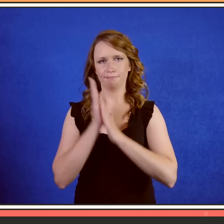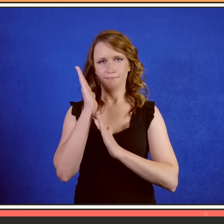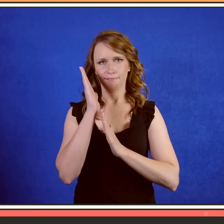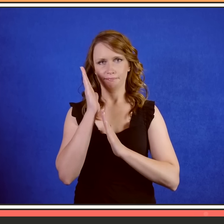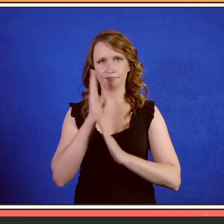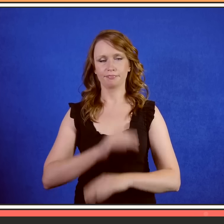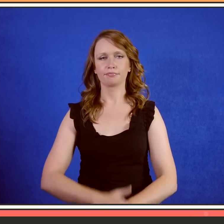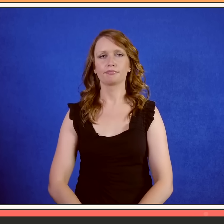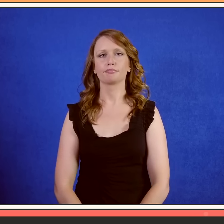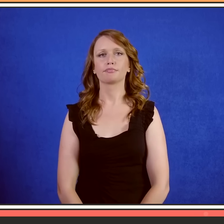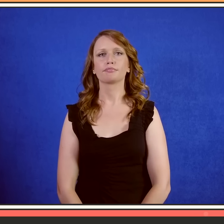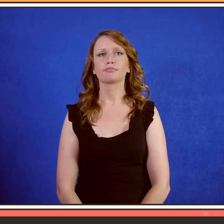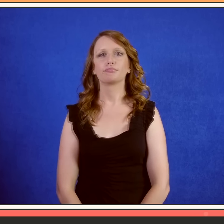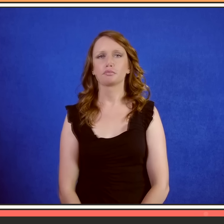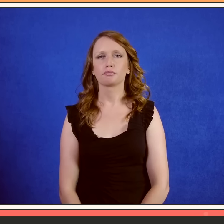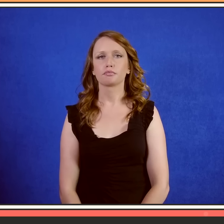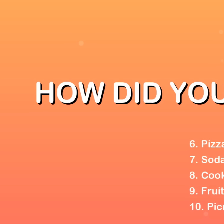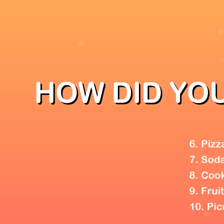Picnic.